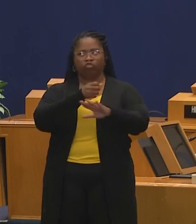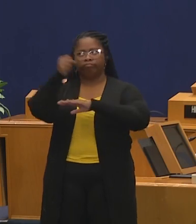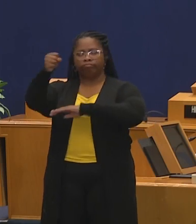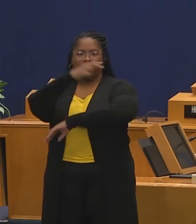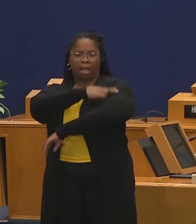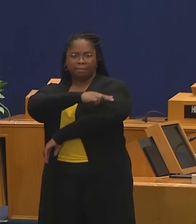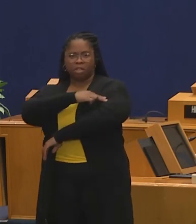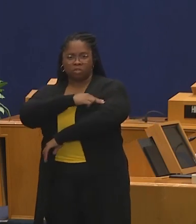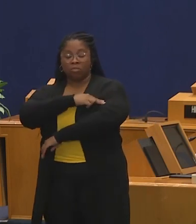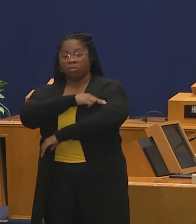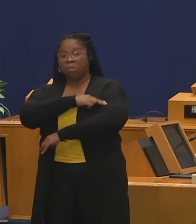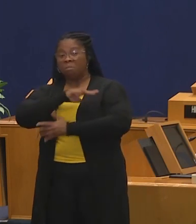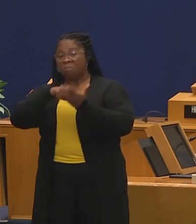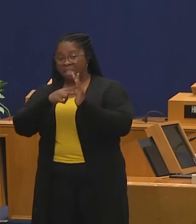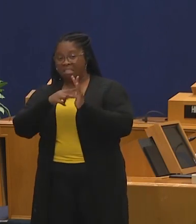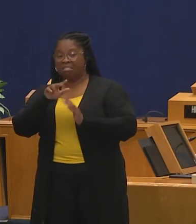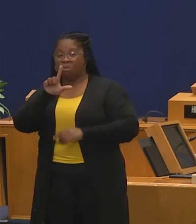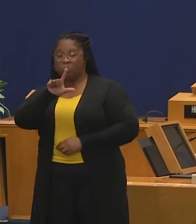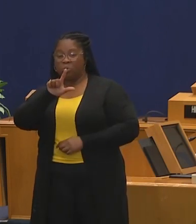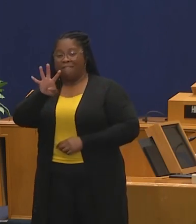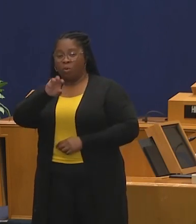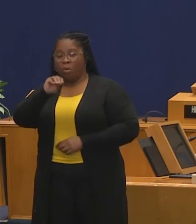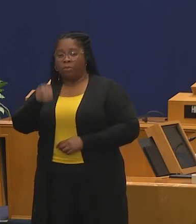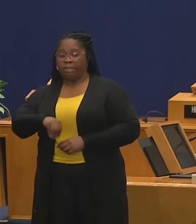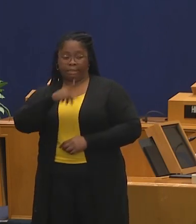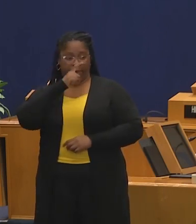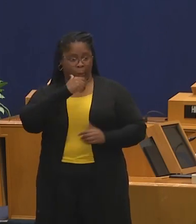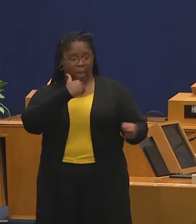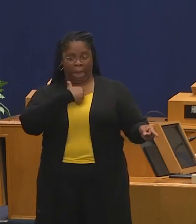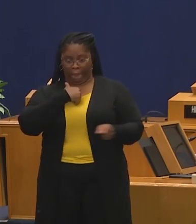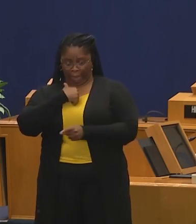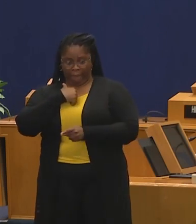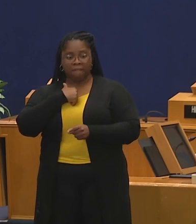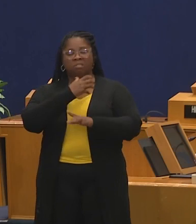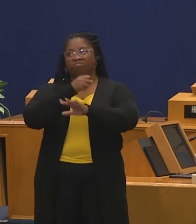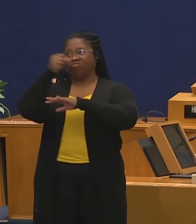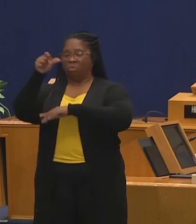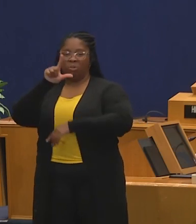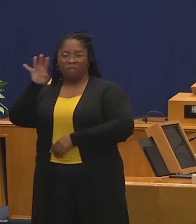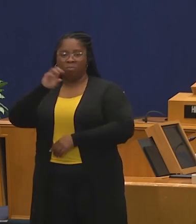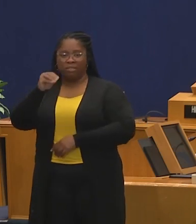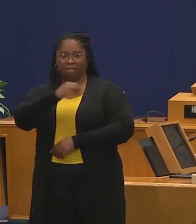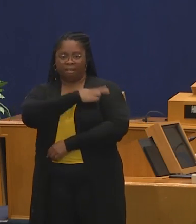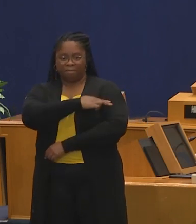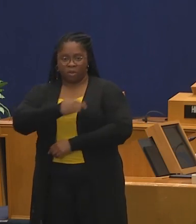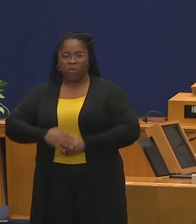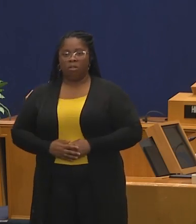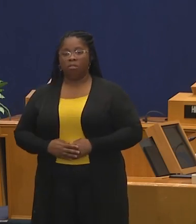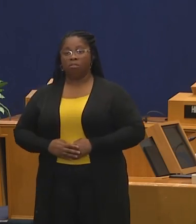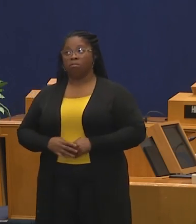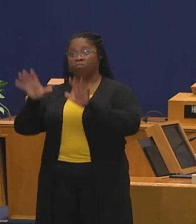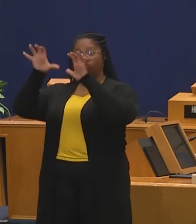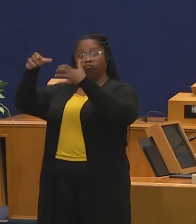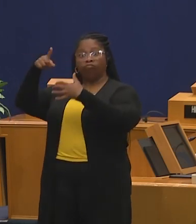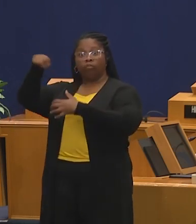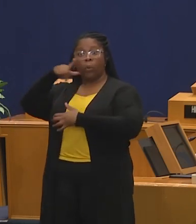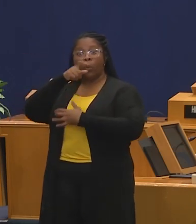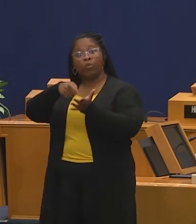that's 24% of all of our positive cases. Around 20% of the folks who did